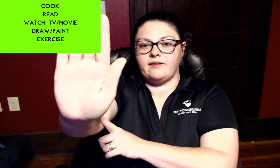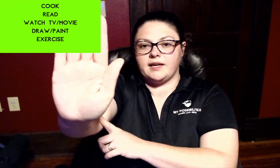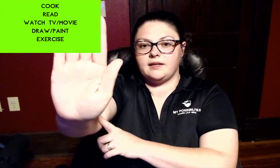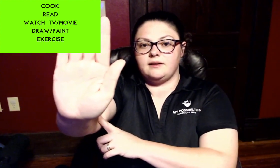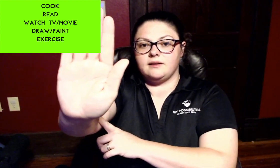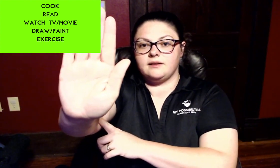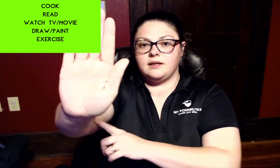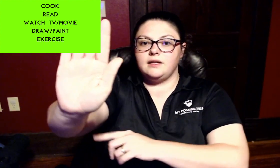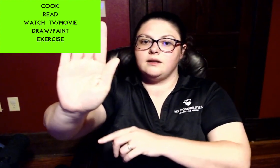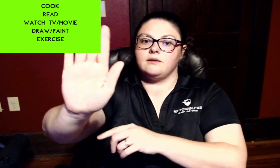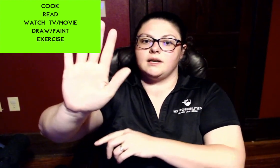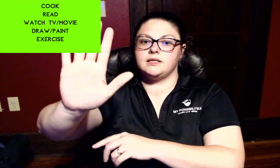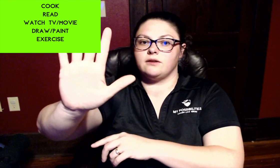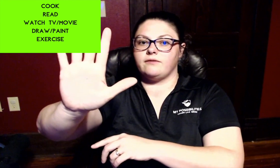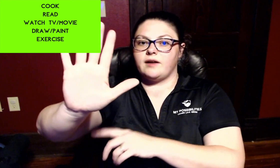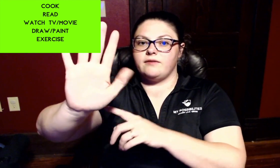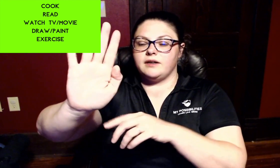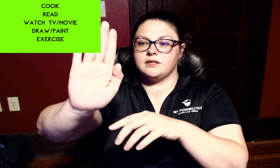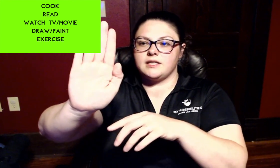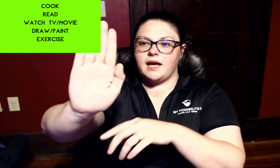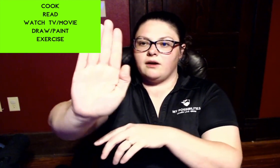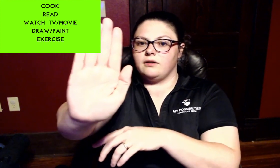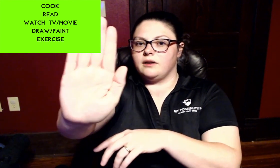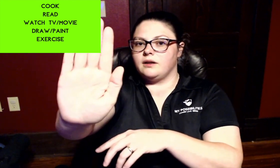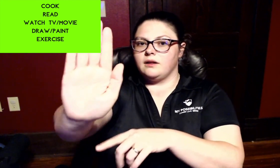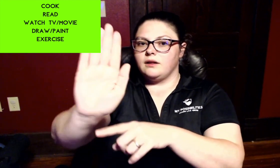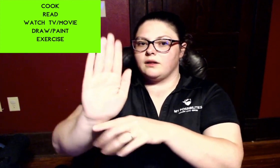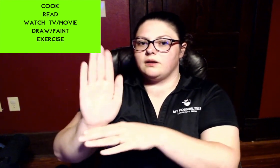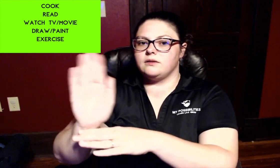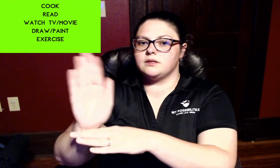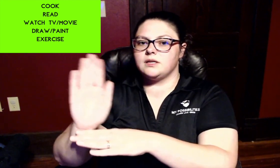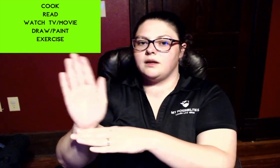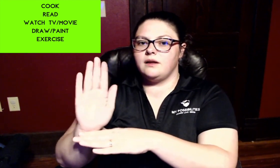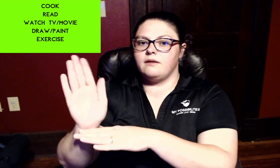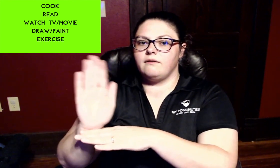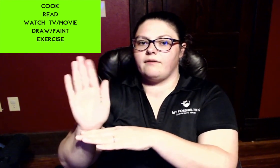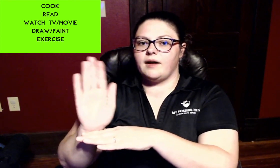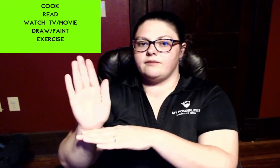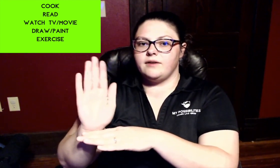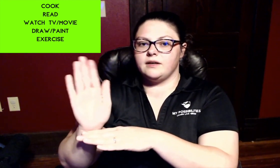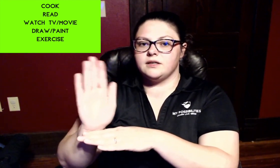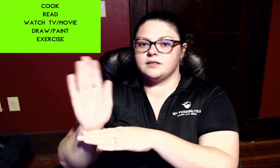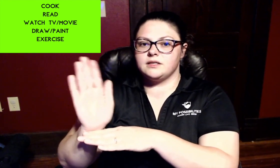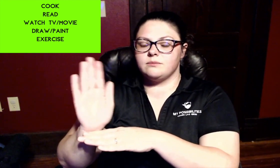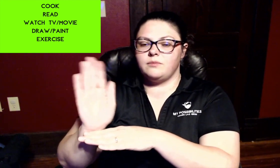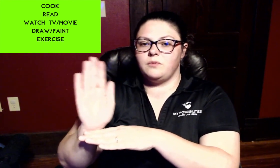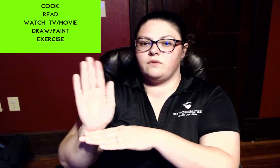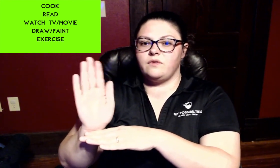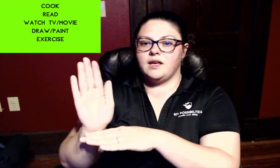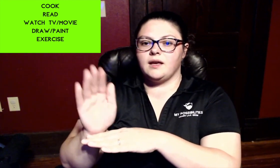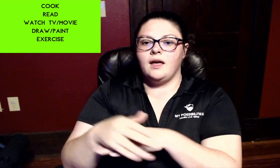hand, right? So 5 fingers out, closed, 5 fingers moving,